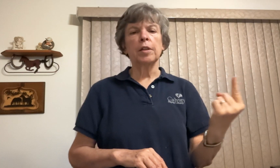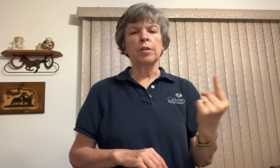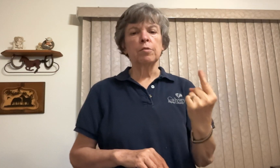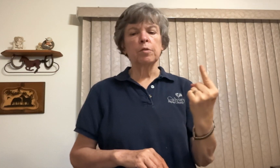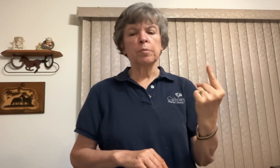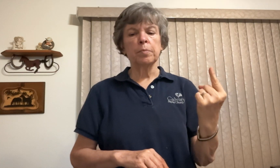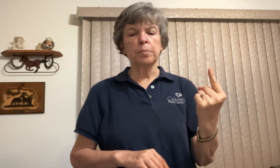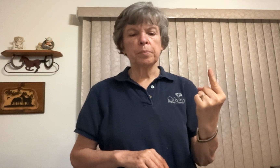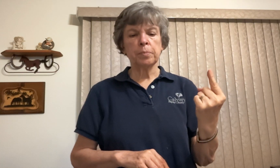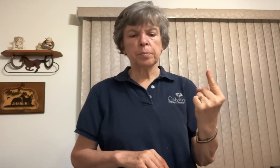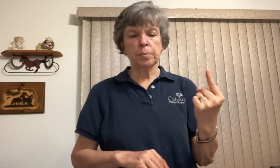alone.